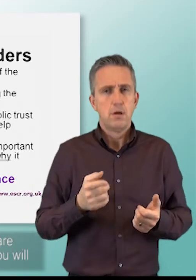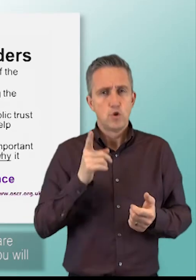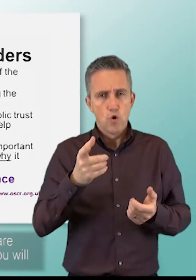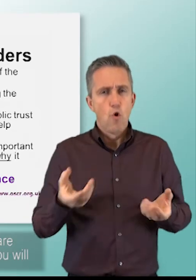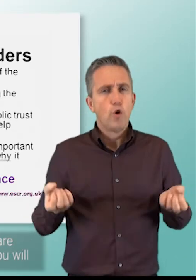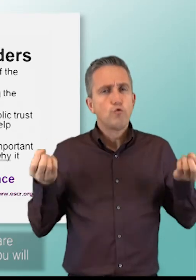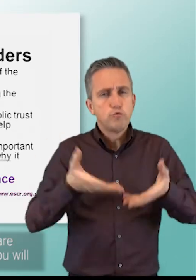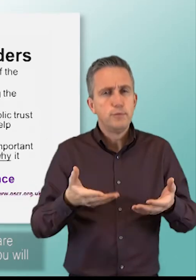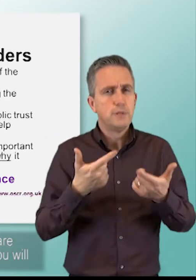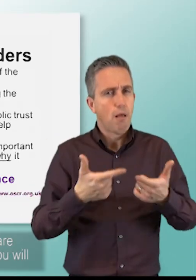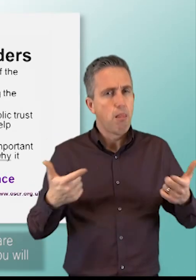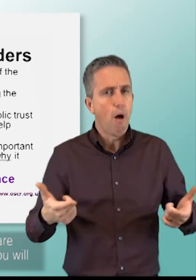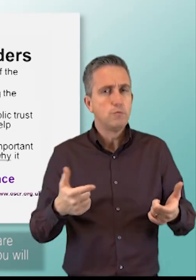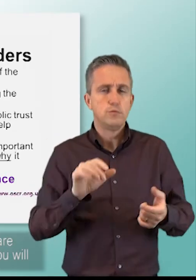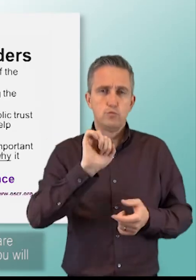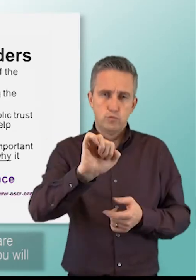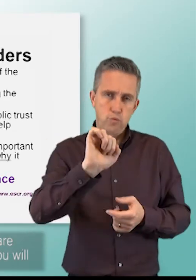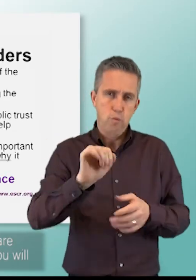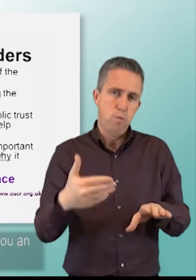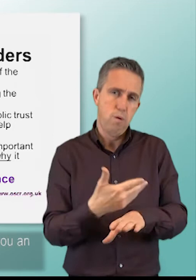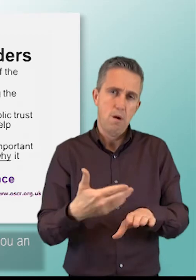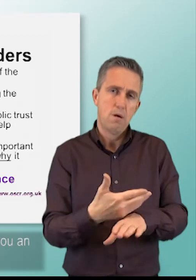are contributing to a great cause, and it's a